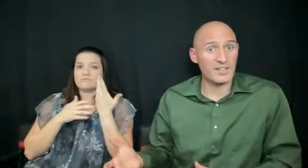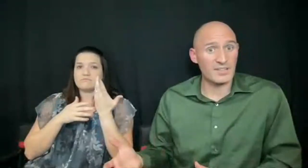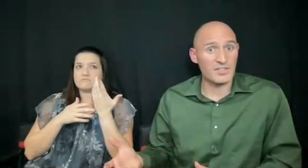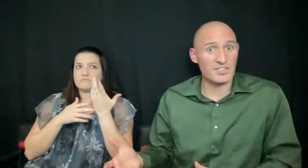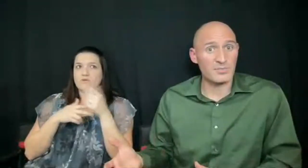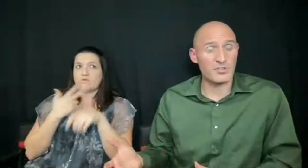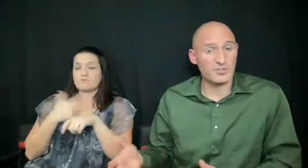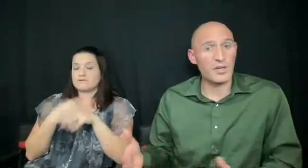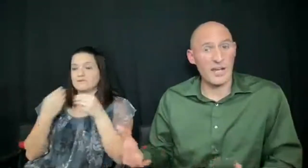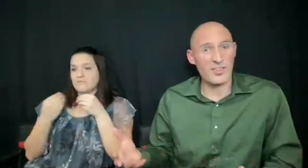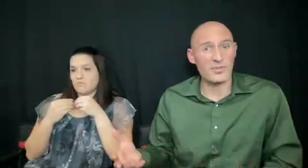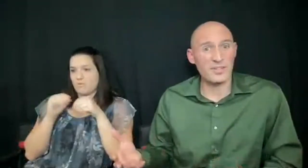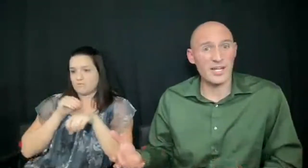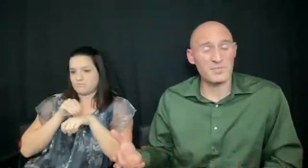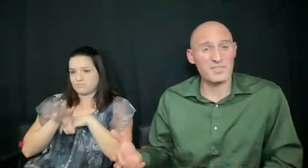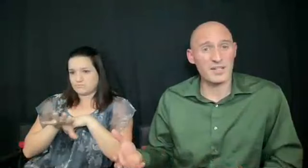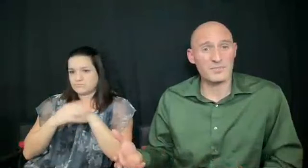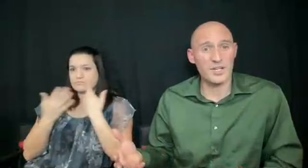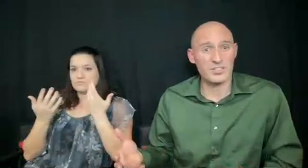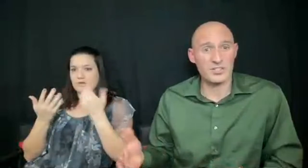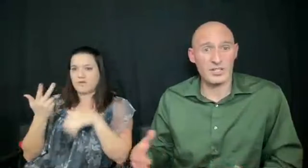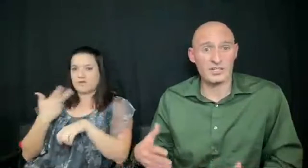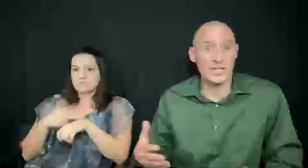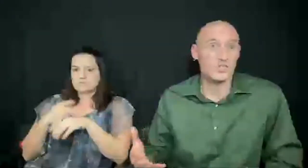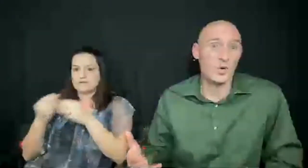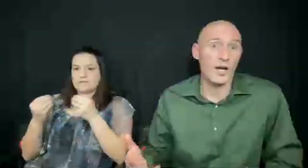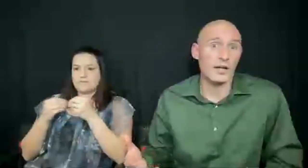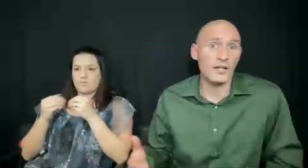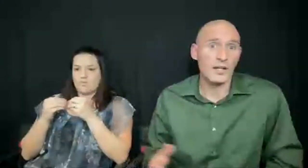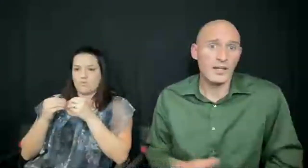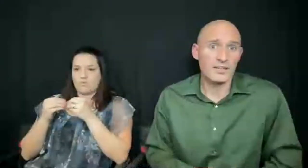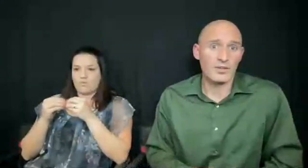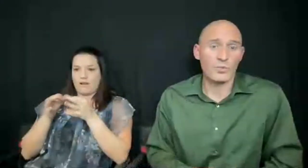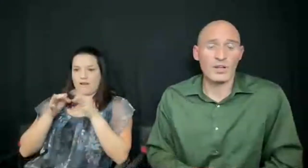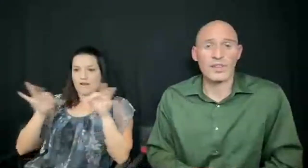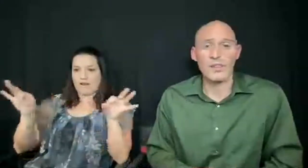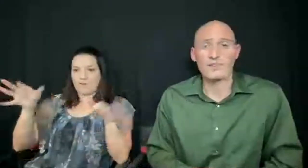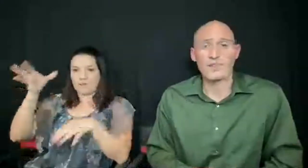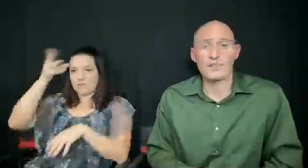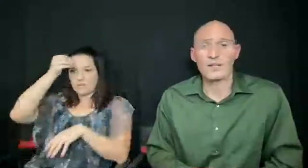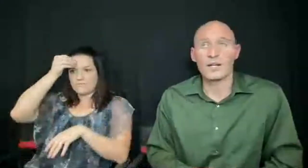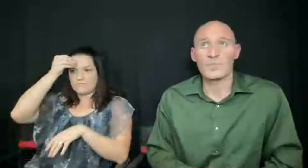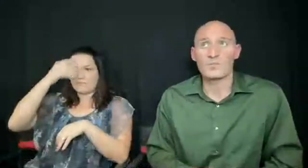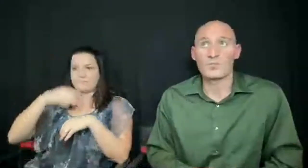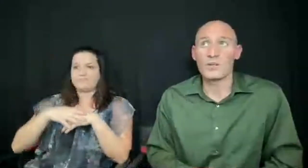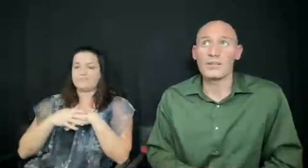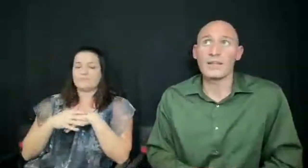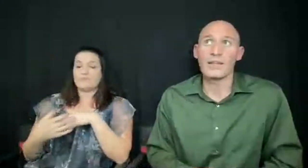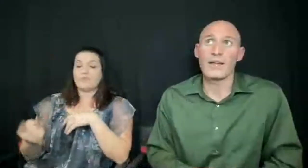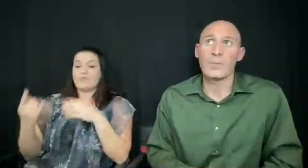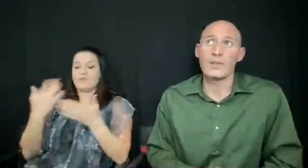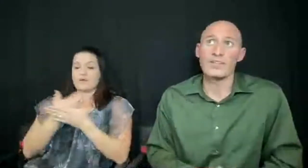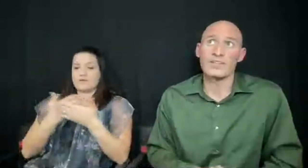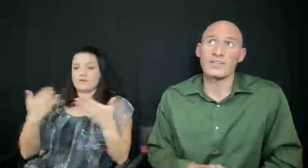much exposure, about 3 times as much language acquired. And so one of the things that can really help us